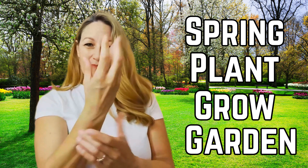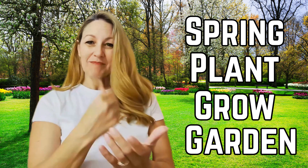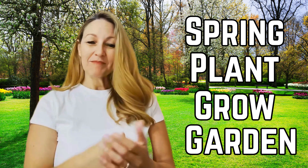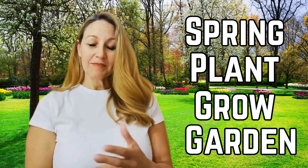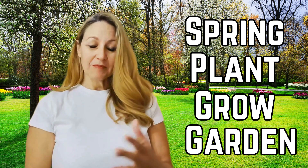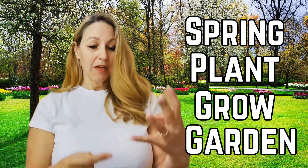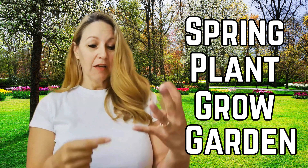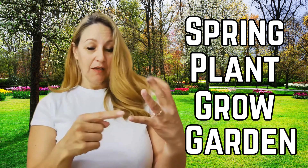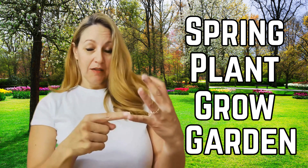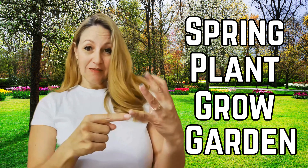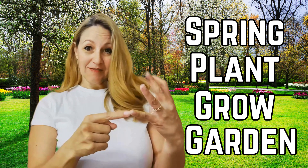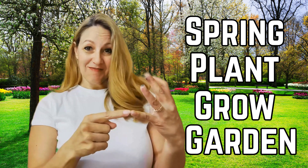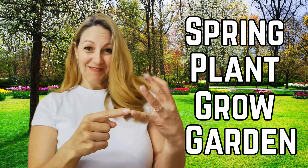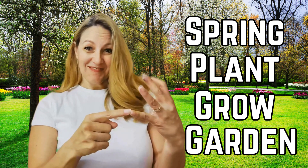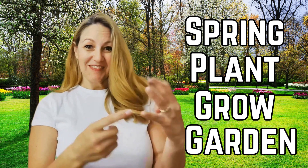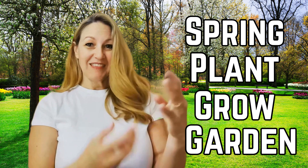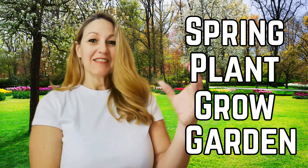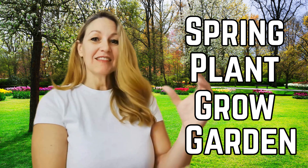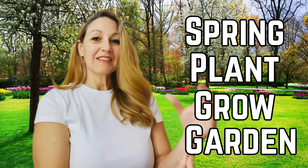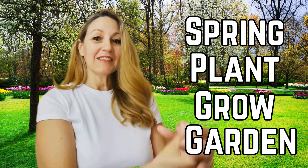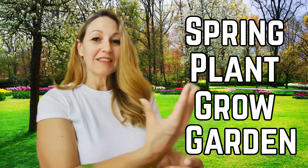And garden.